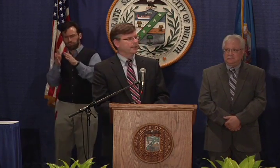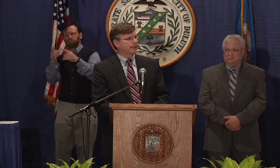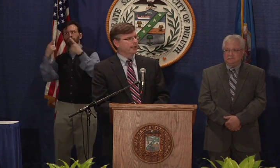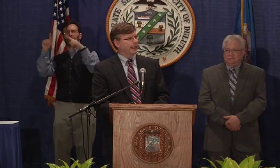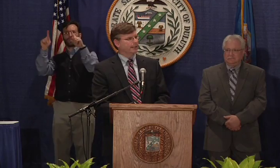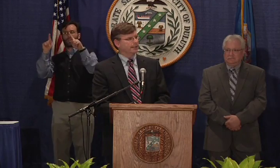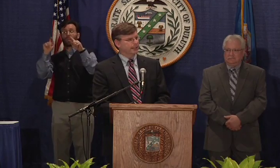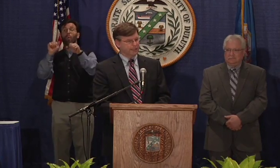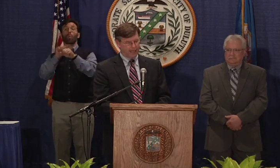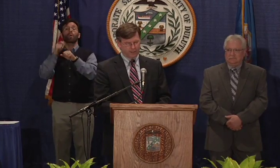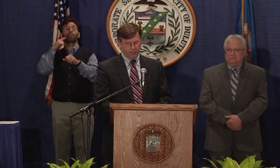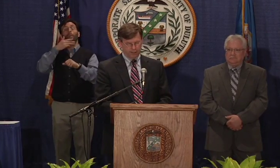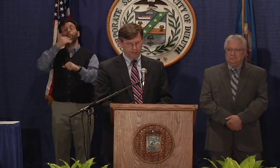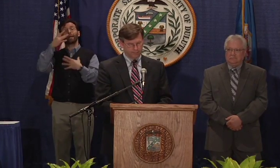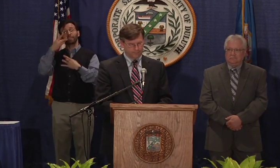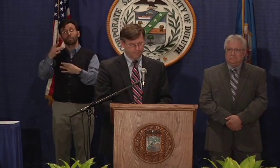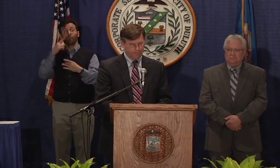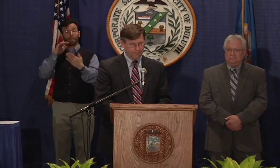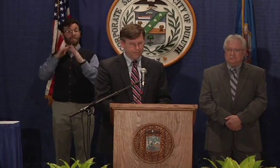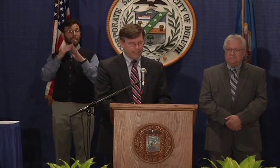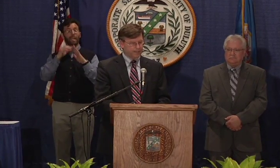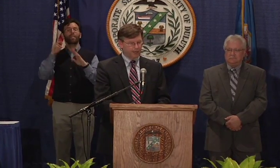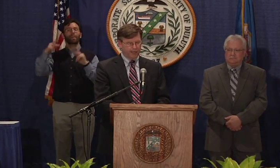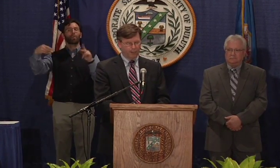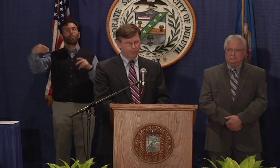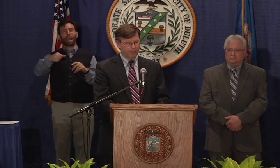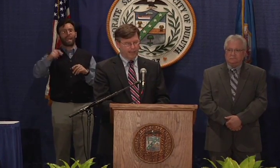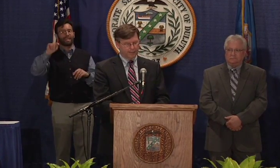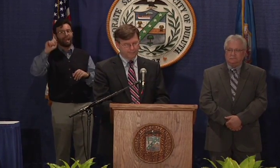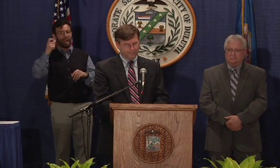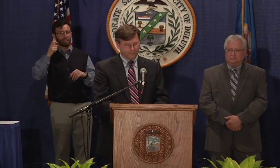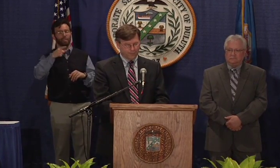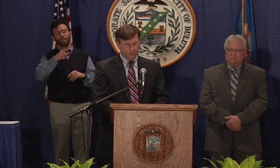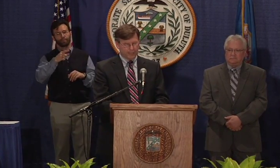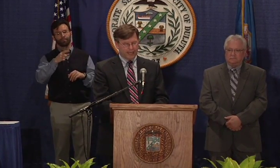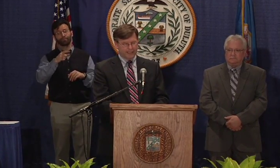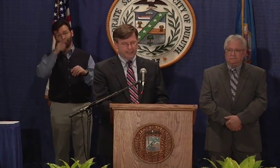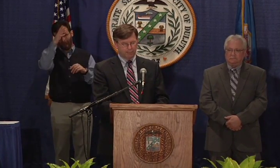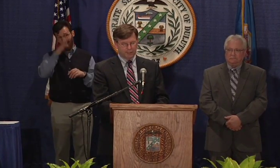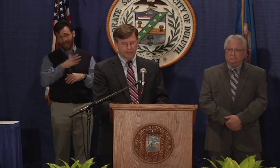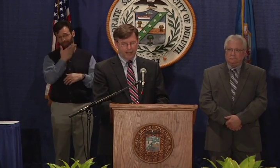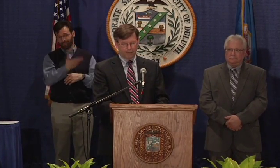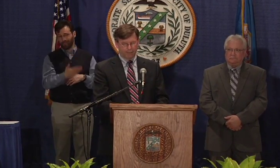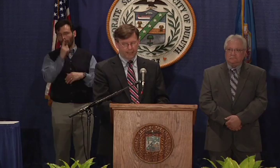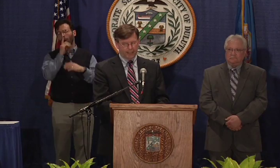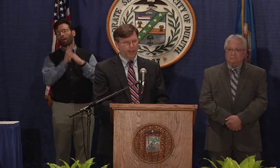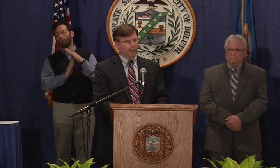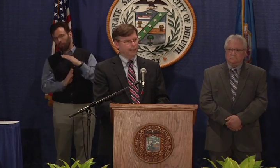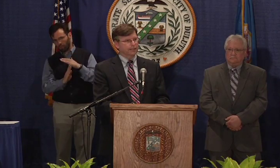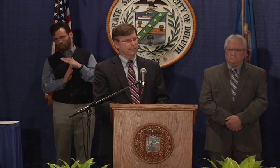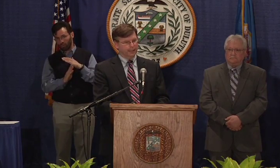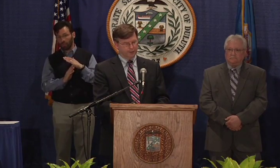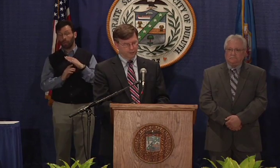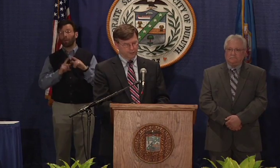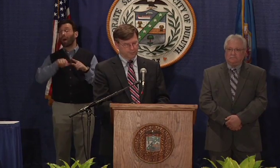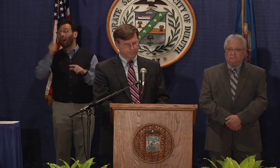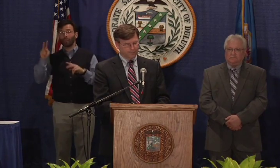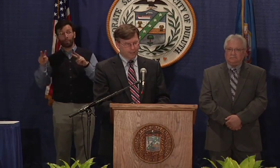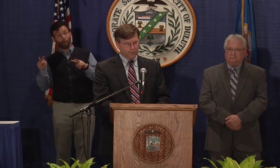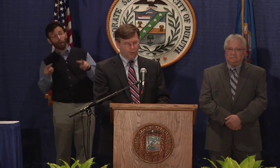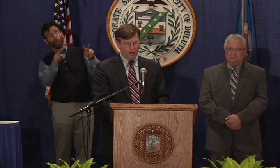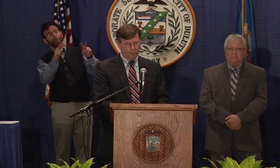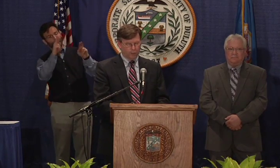city and the city's taxpayers. He is a very humble man who has gained deep respect from many colleagues and